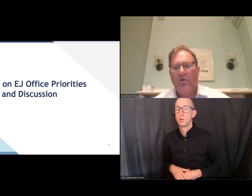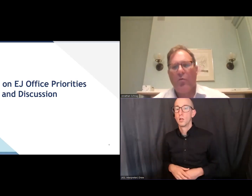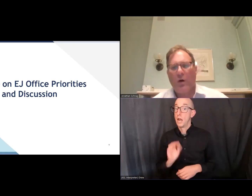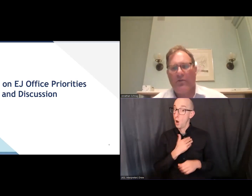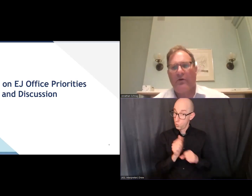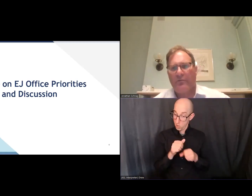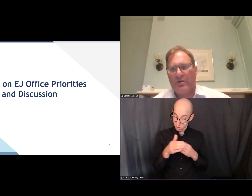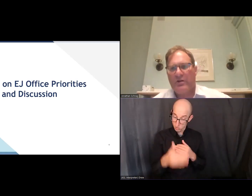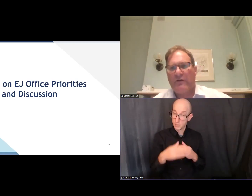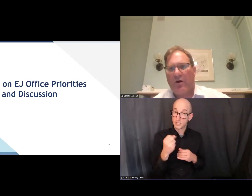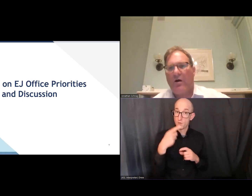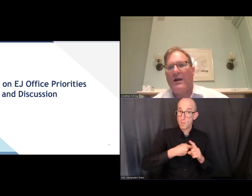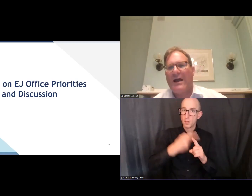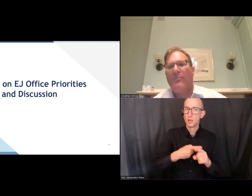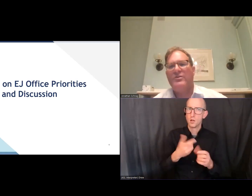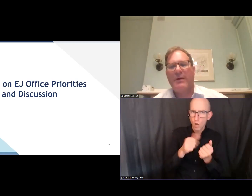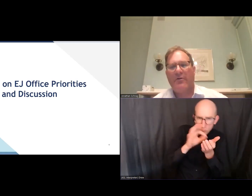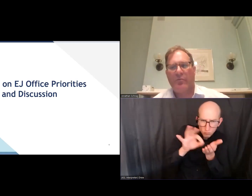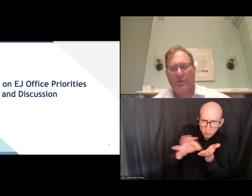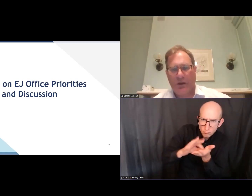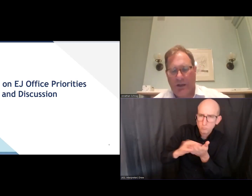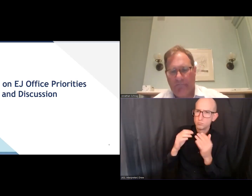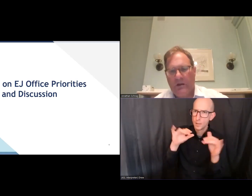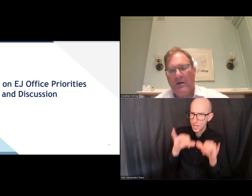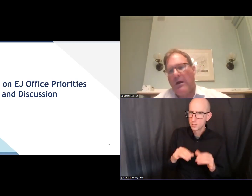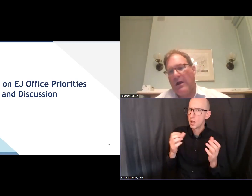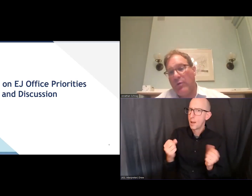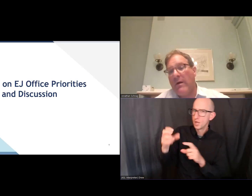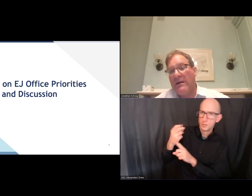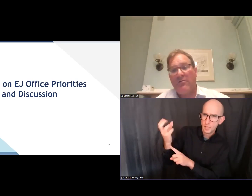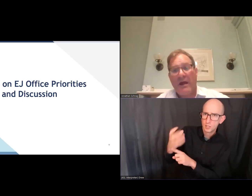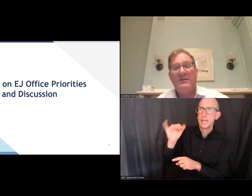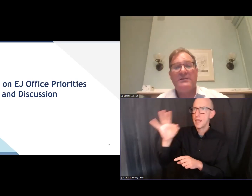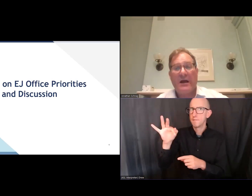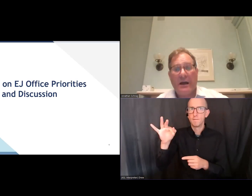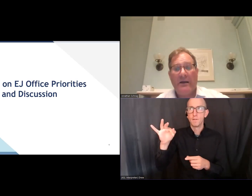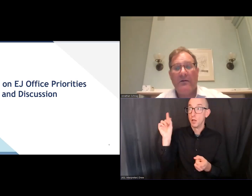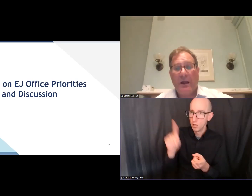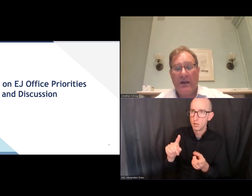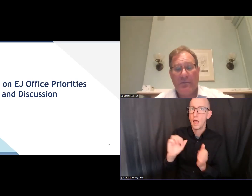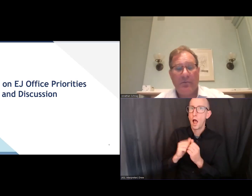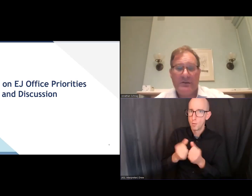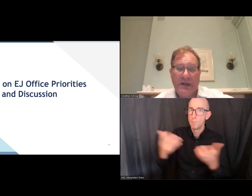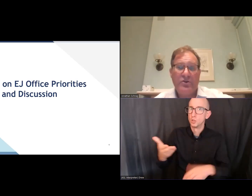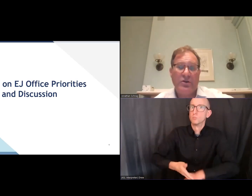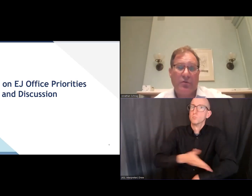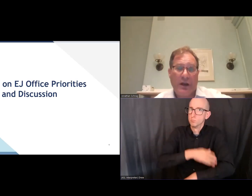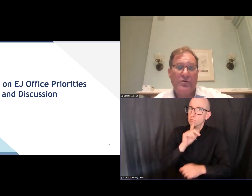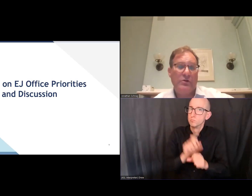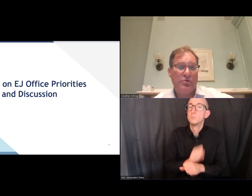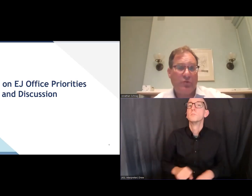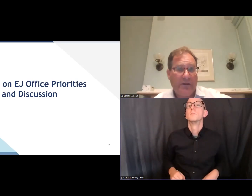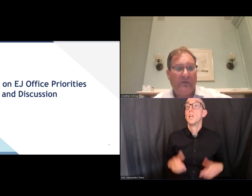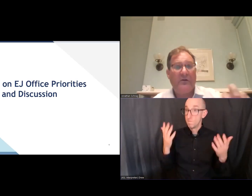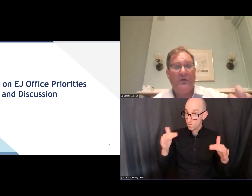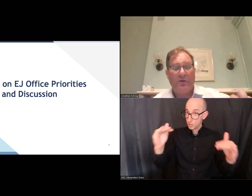measure what those emissions are and how much better it would be. And we might then design an implementation grant